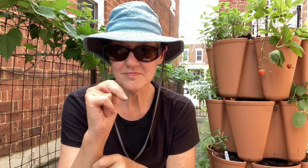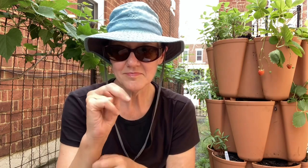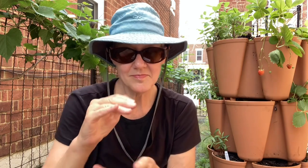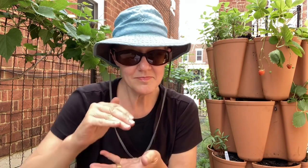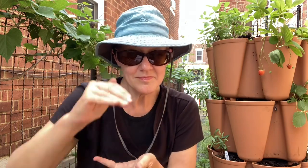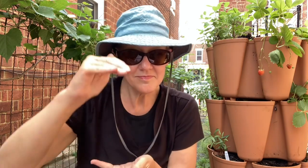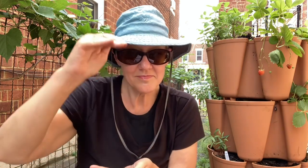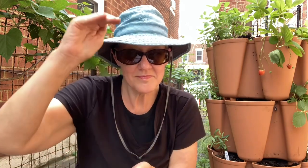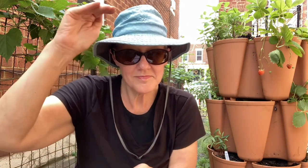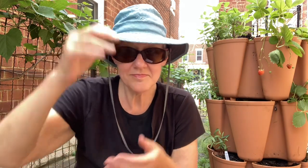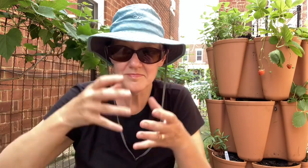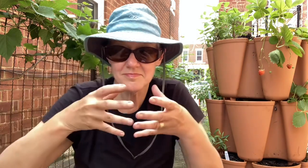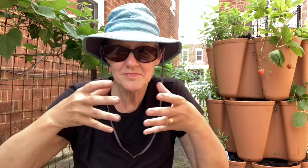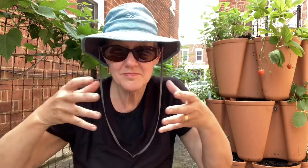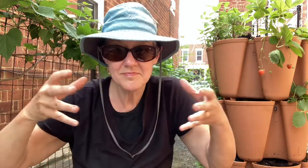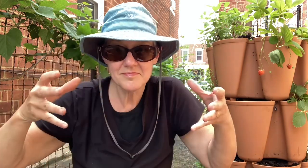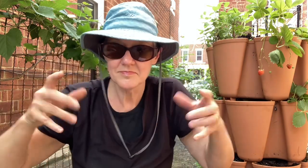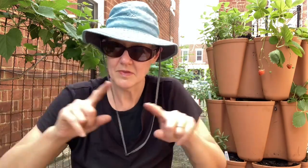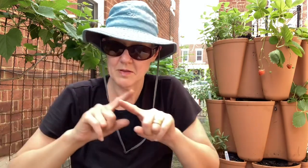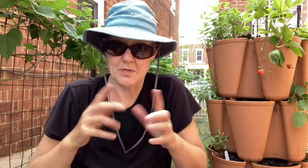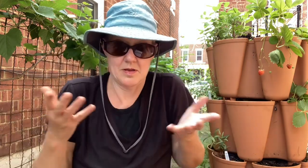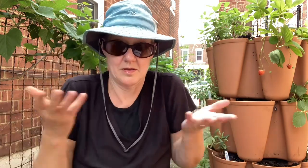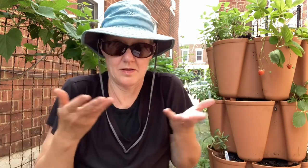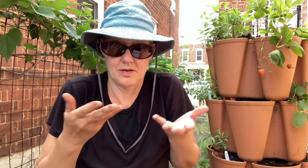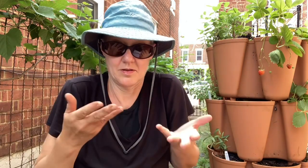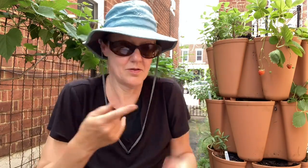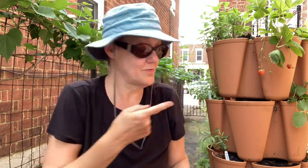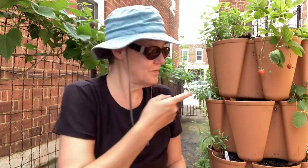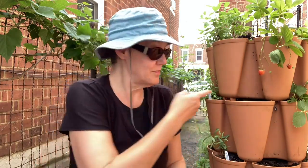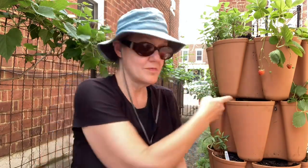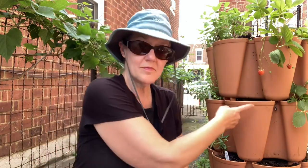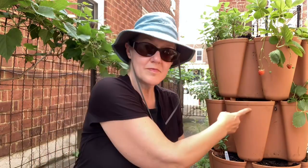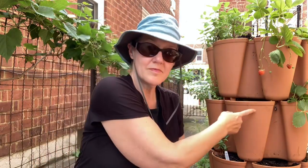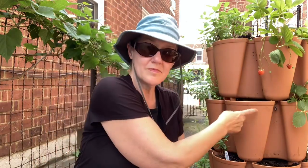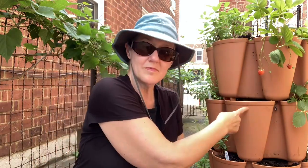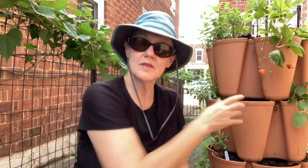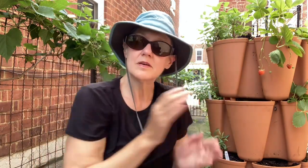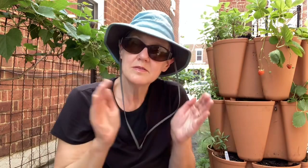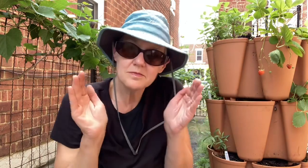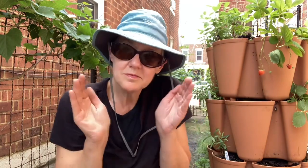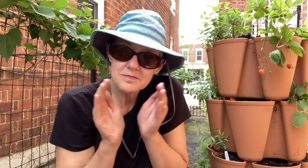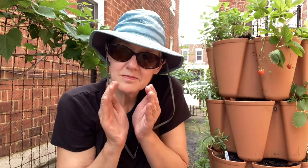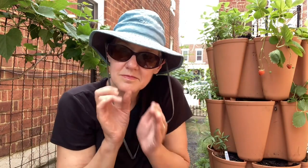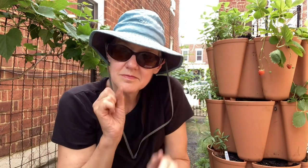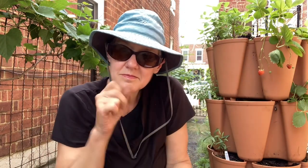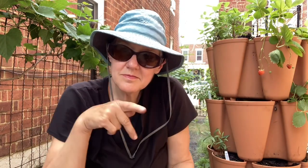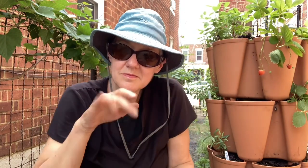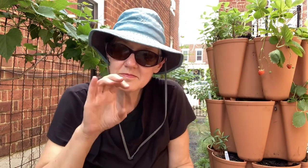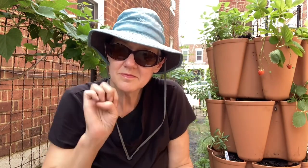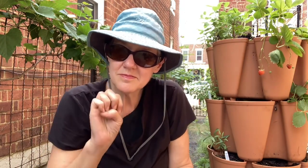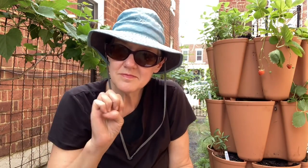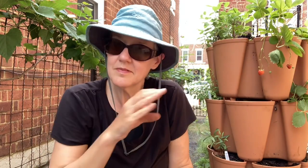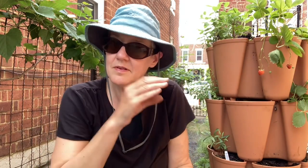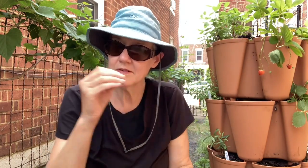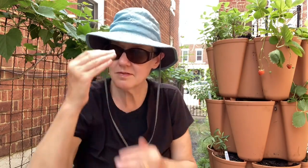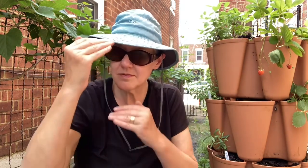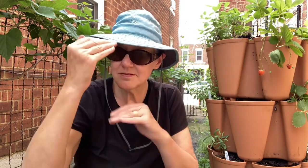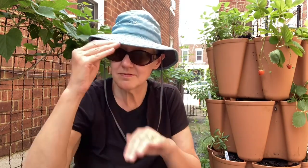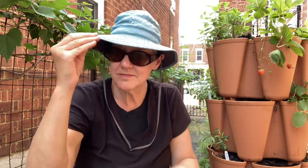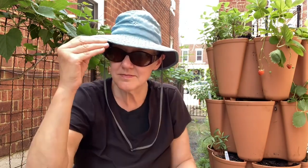inches tall and wide. But here in the green stalks, they're not going to get that big because these